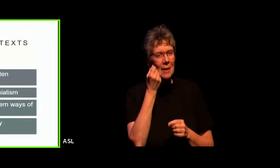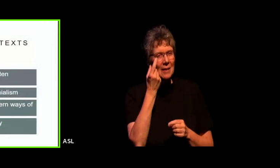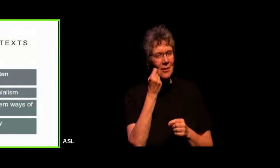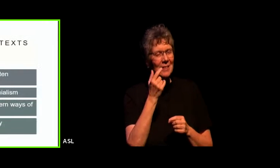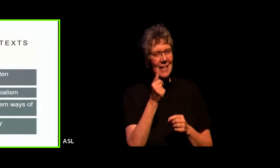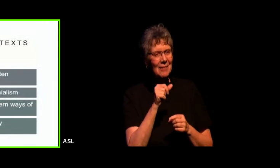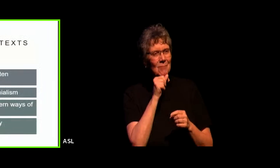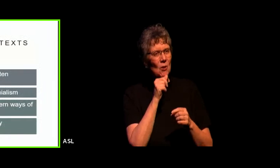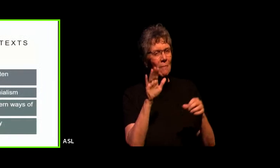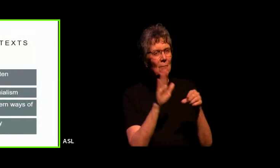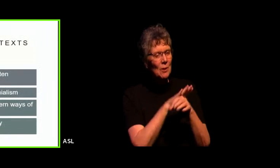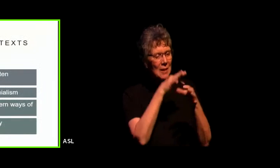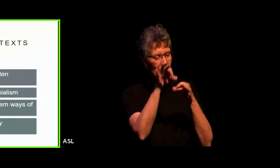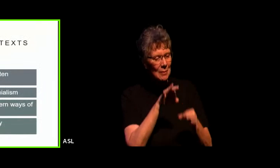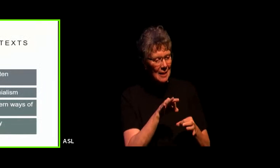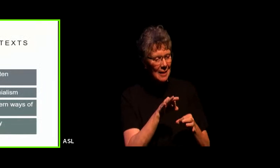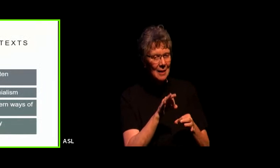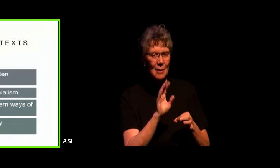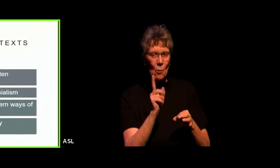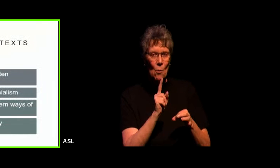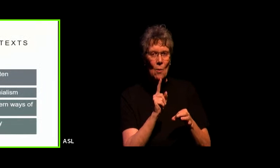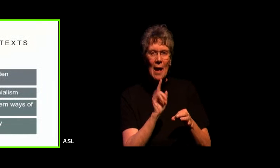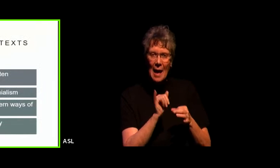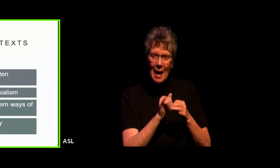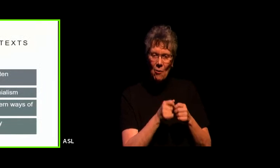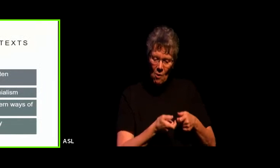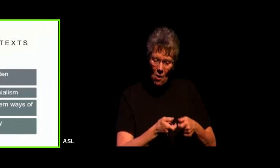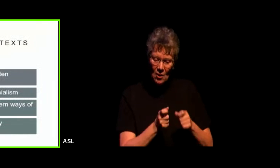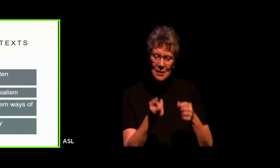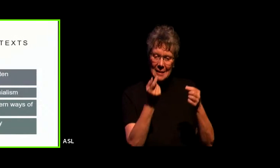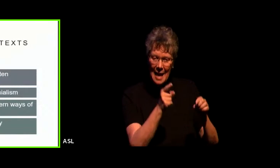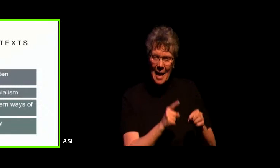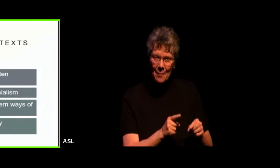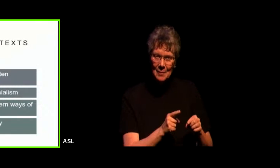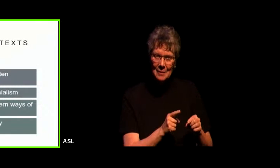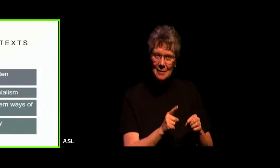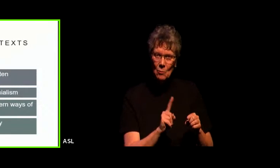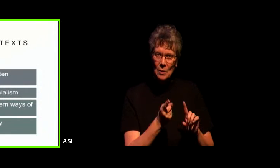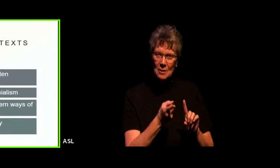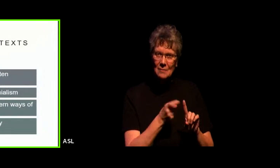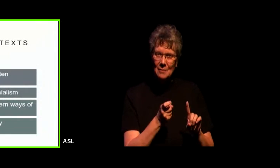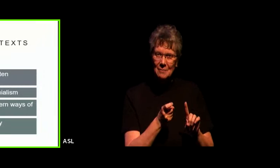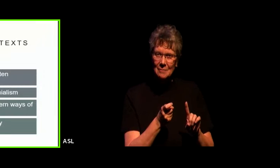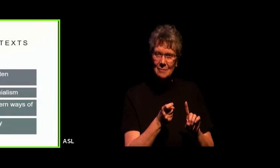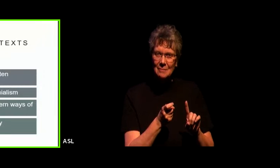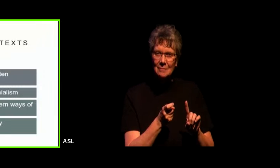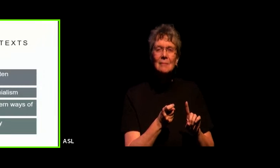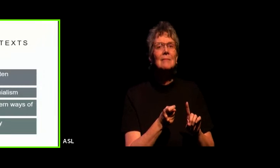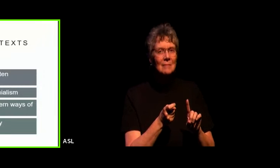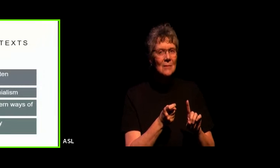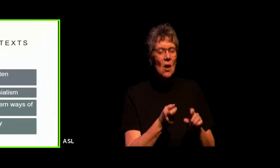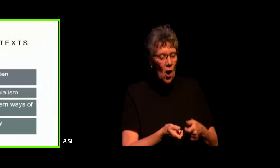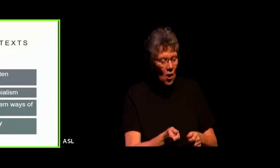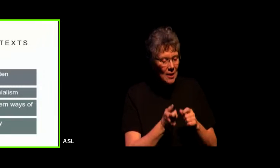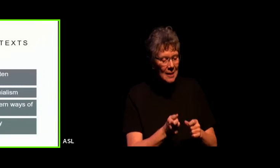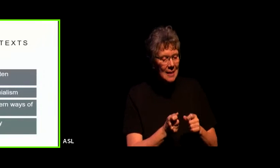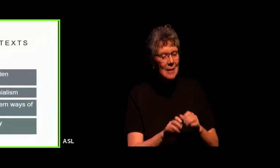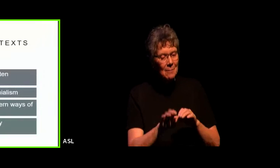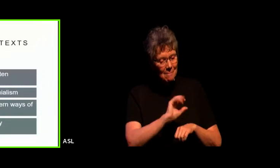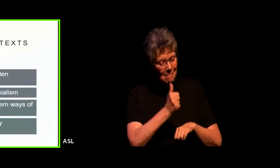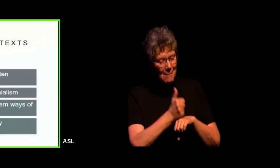from. So archaeology is fundamentally based on an idea of extraction. And if you think about excavation, what is it that